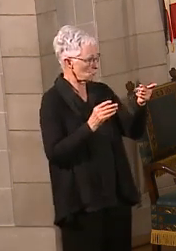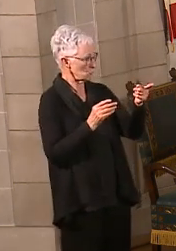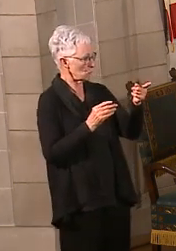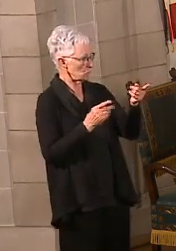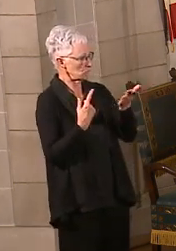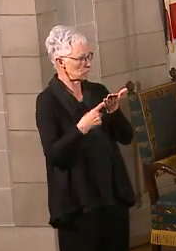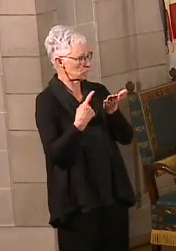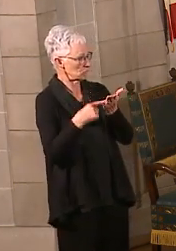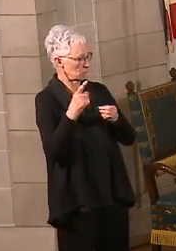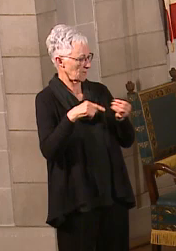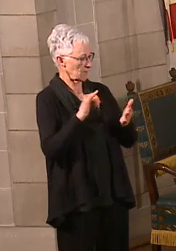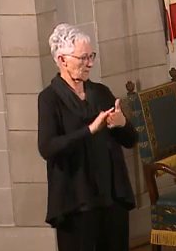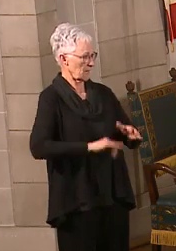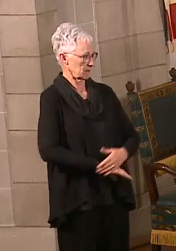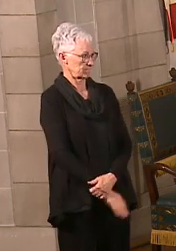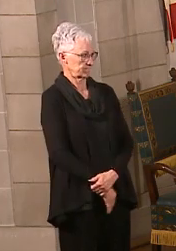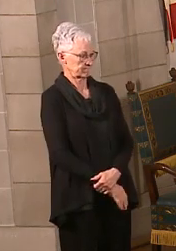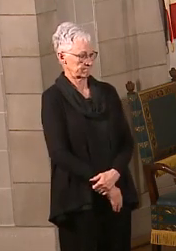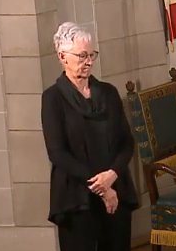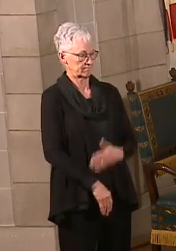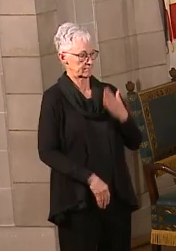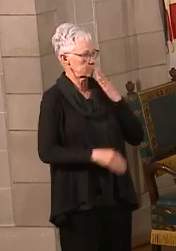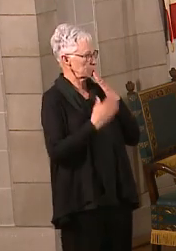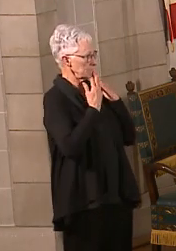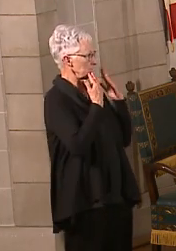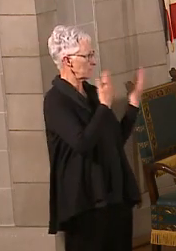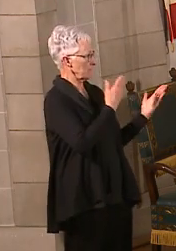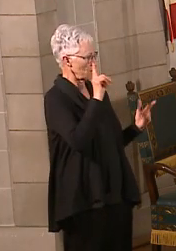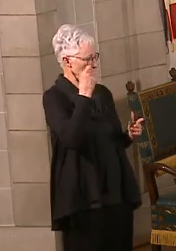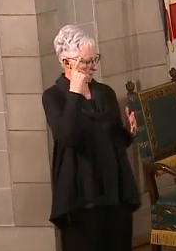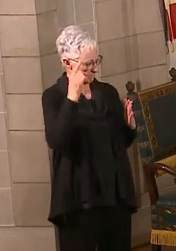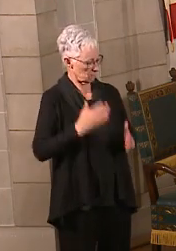that. Thank you, Governor.